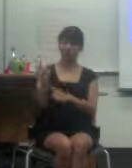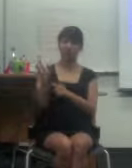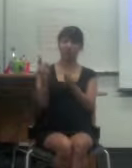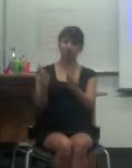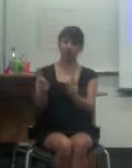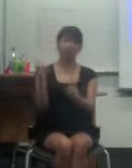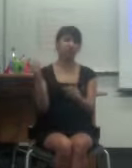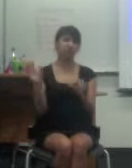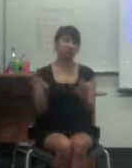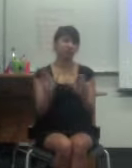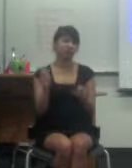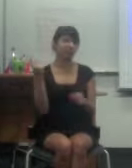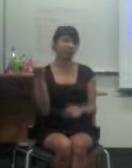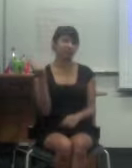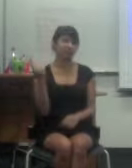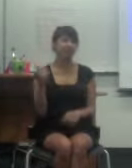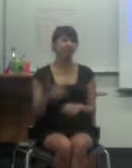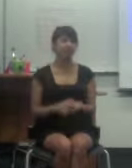Thank you.